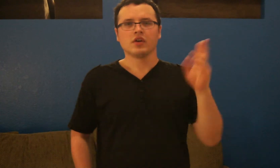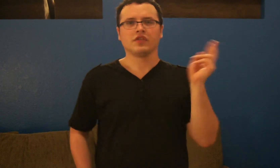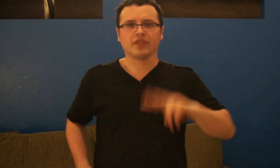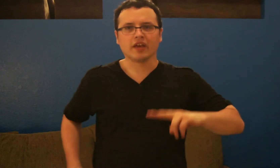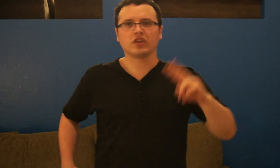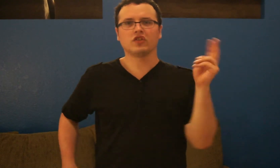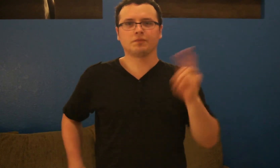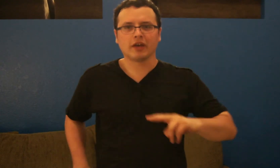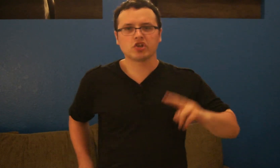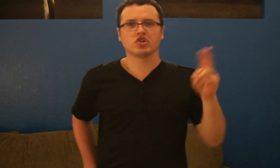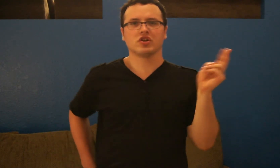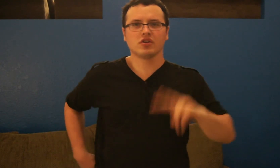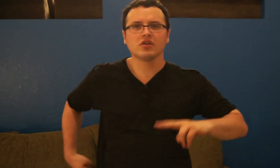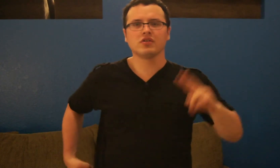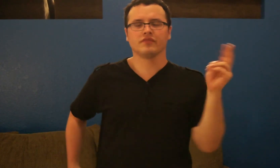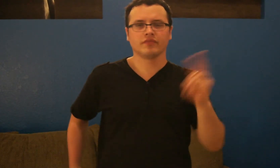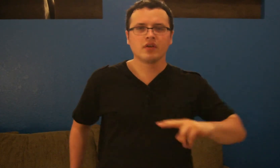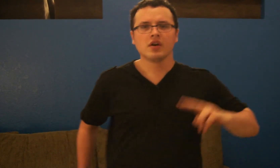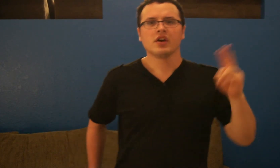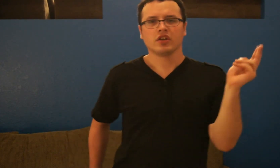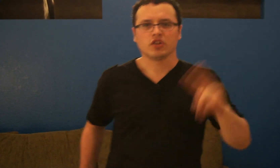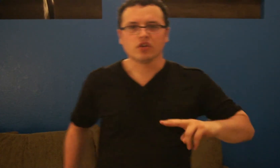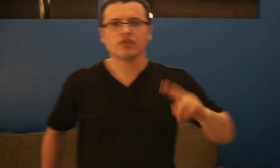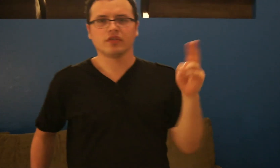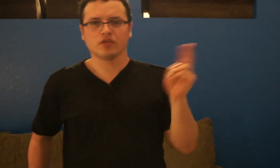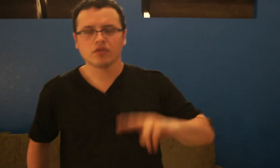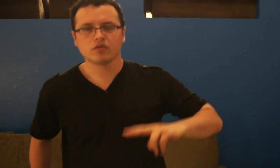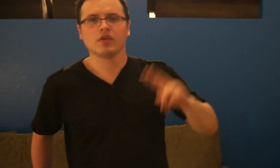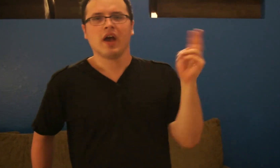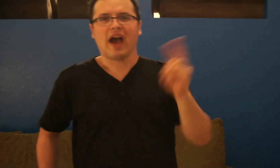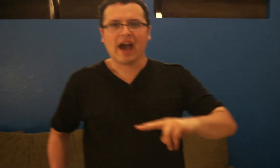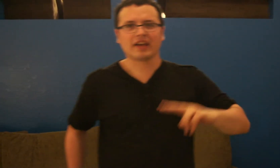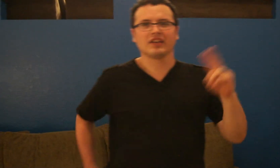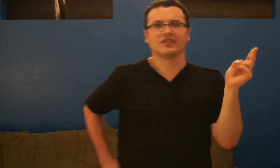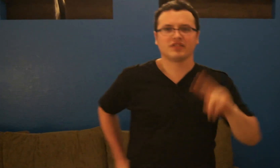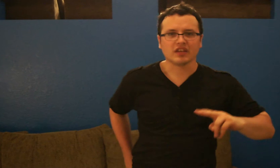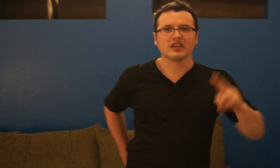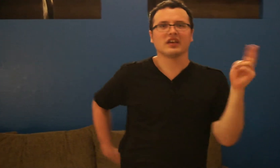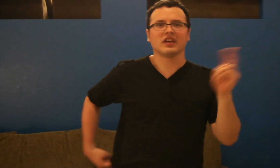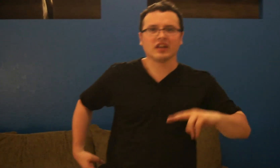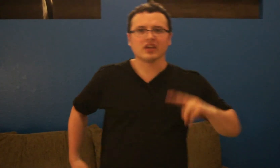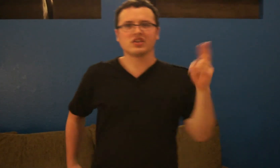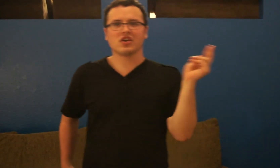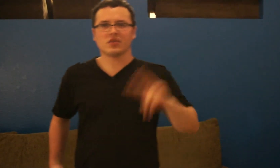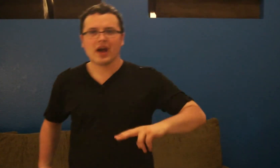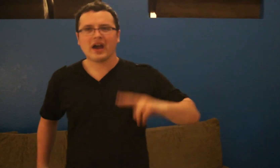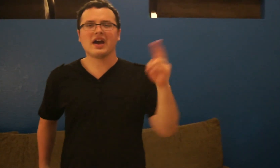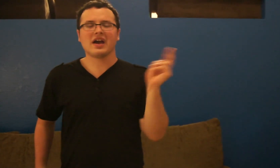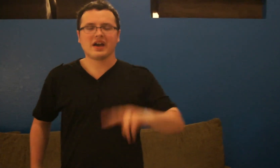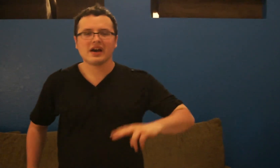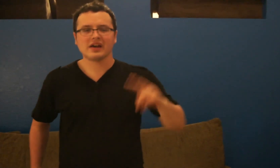You think you're special? You do. I can see it in your